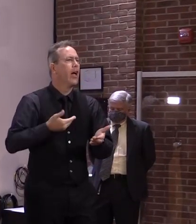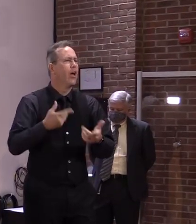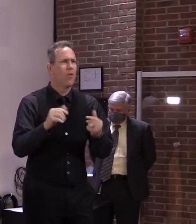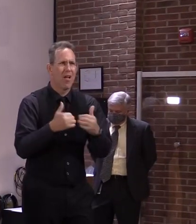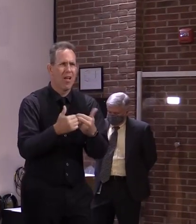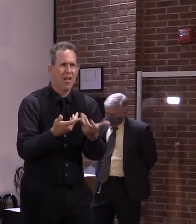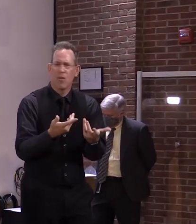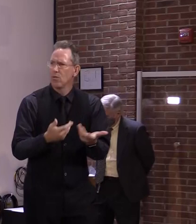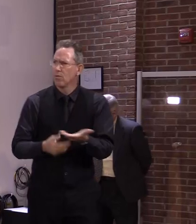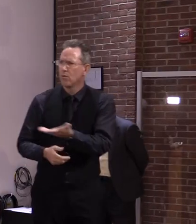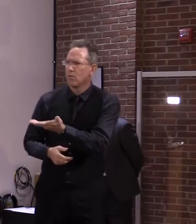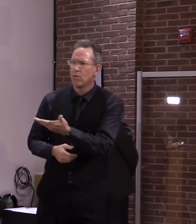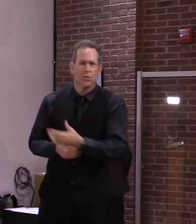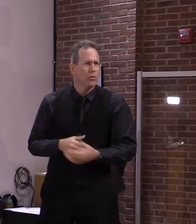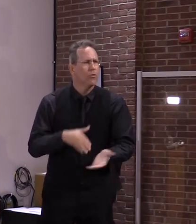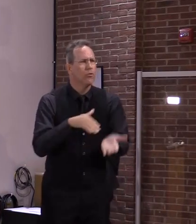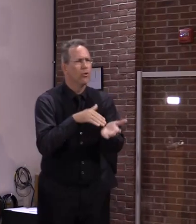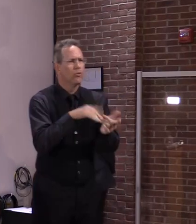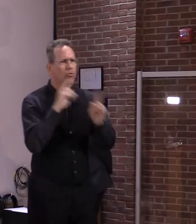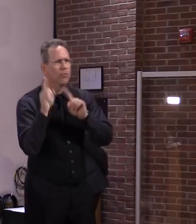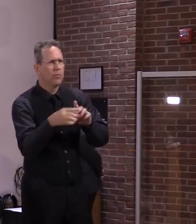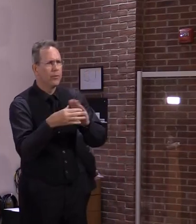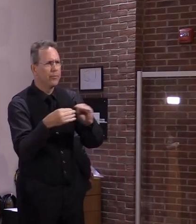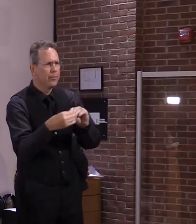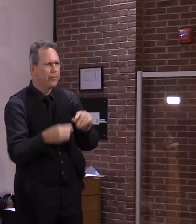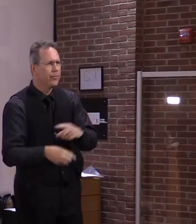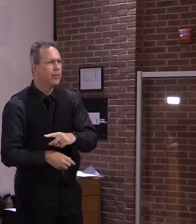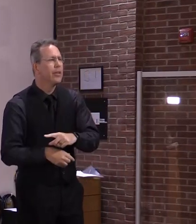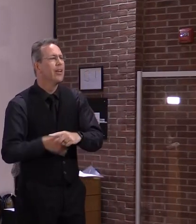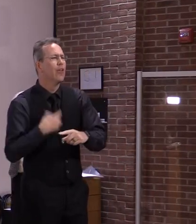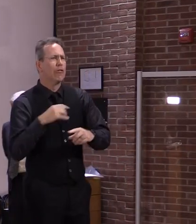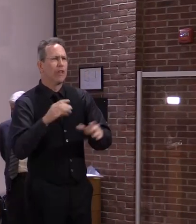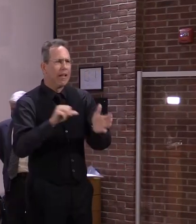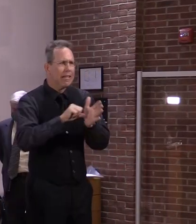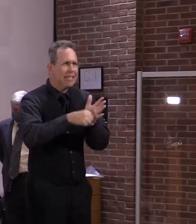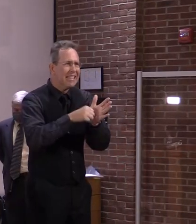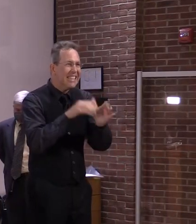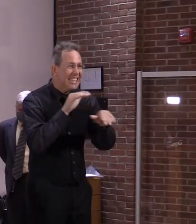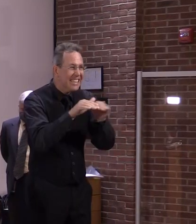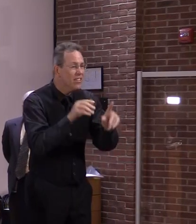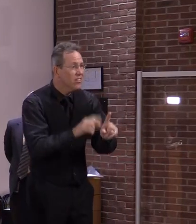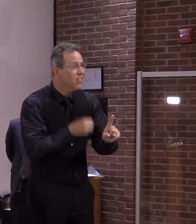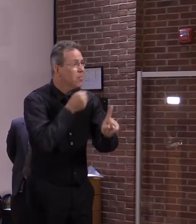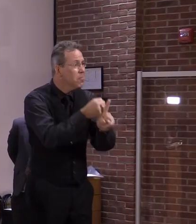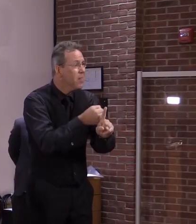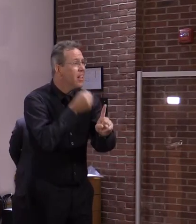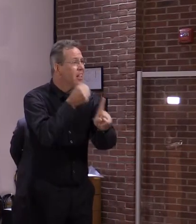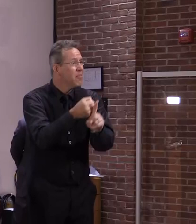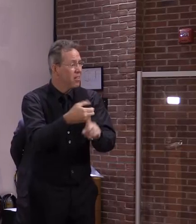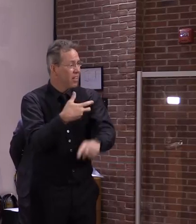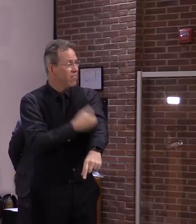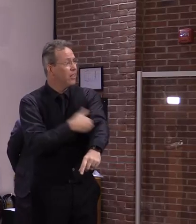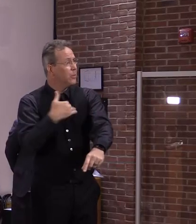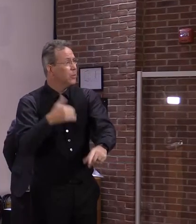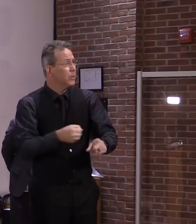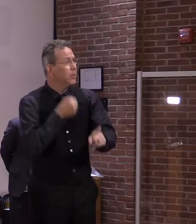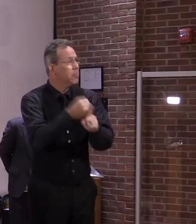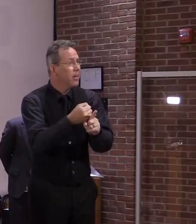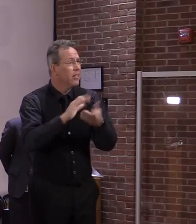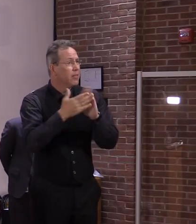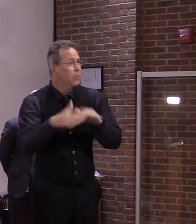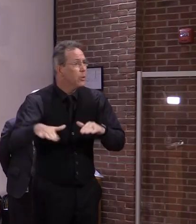impact of vaccination and the benefits of vaccination. I think employers recognize that having